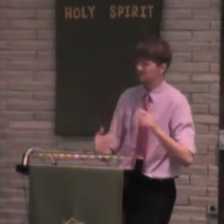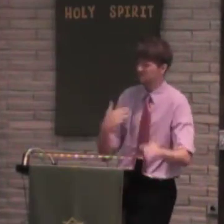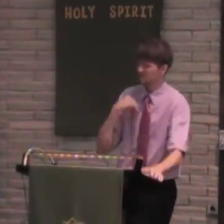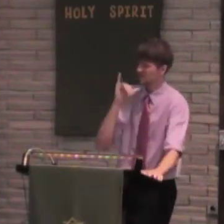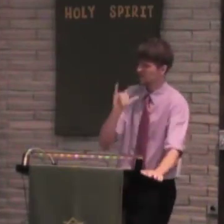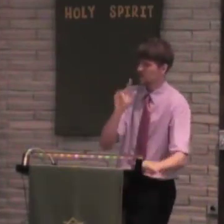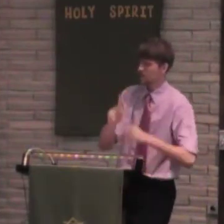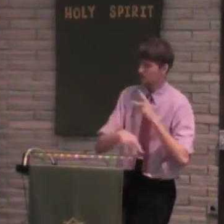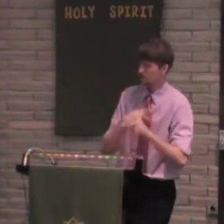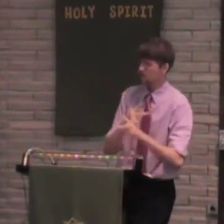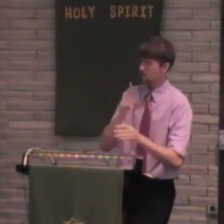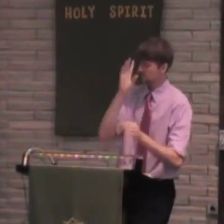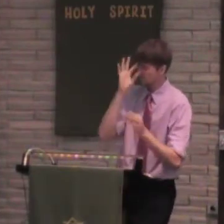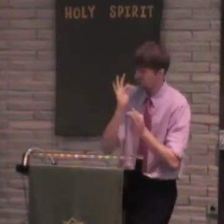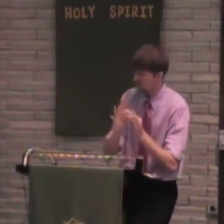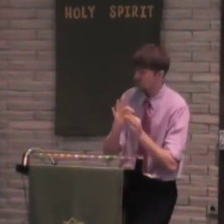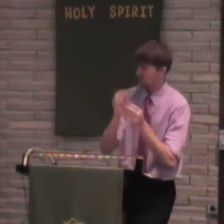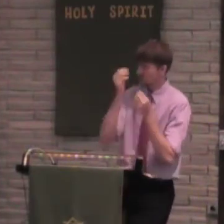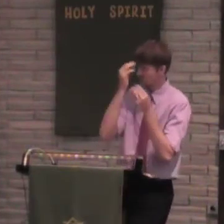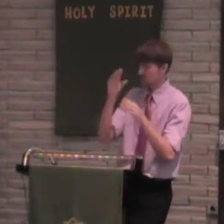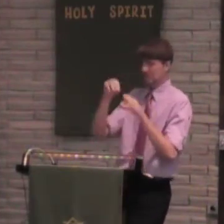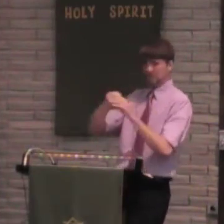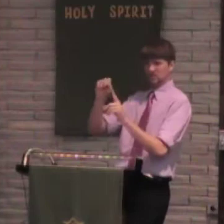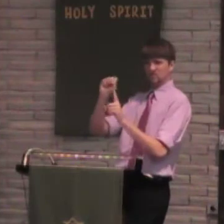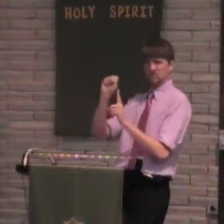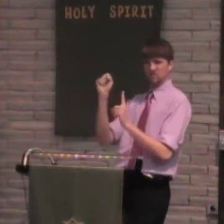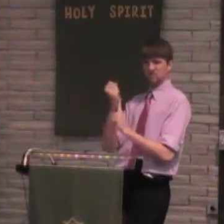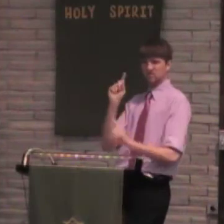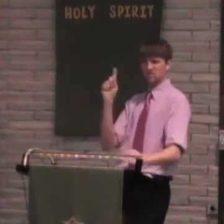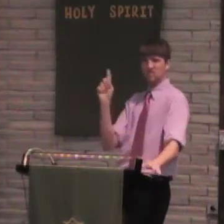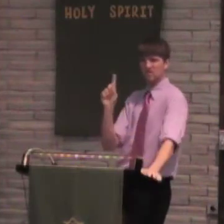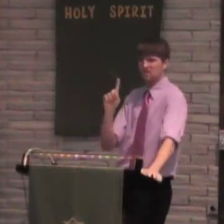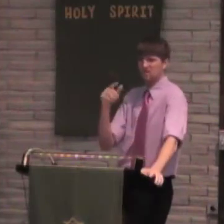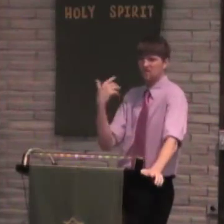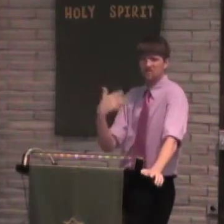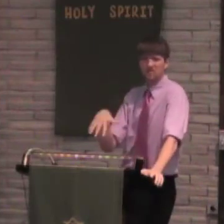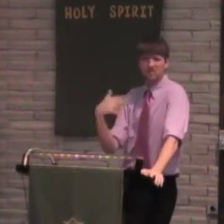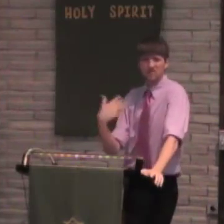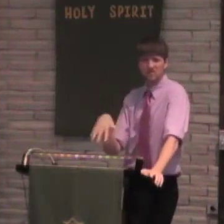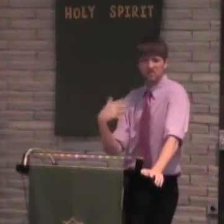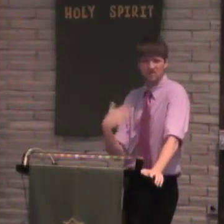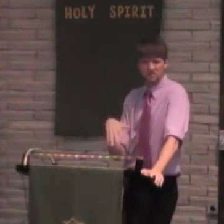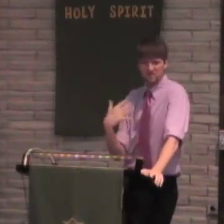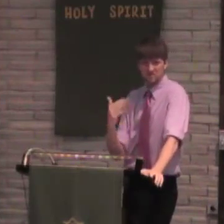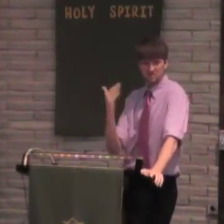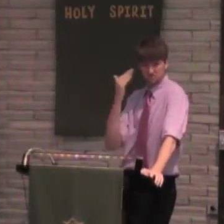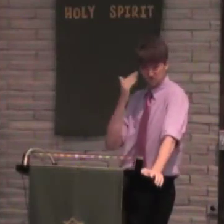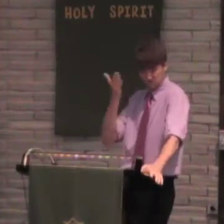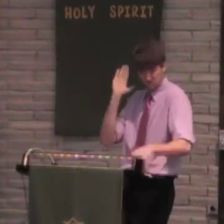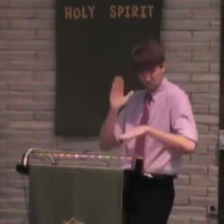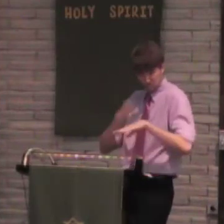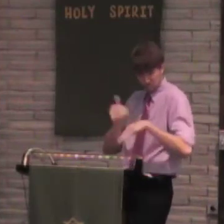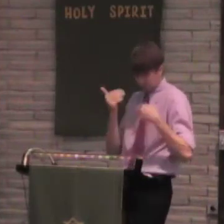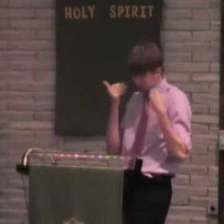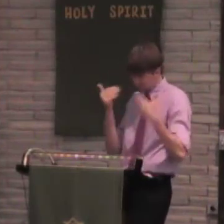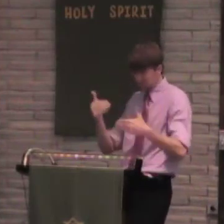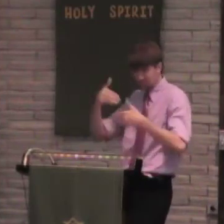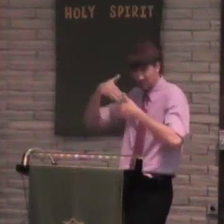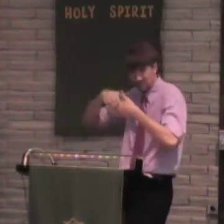really, Noah's faith is rare. To have that faith in that kind of situation.